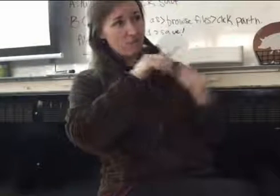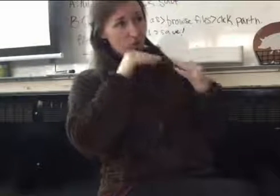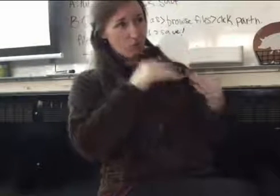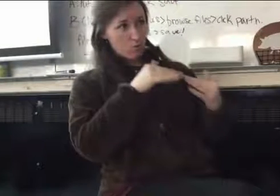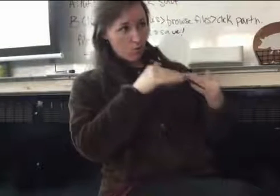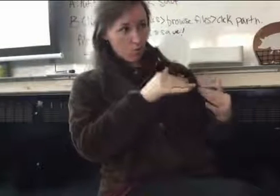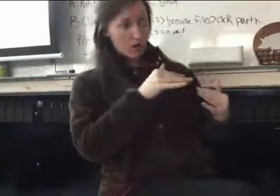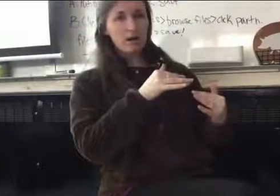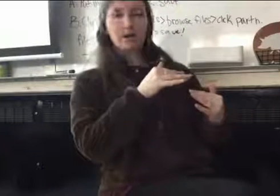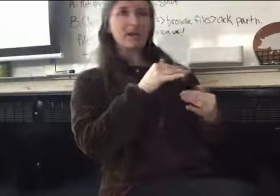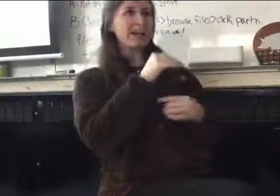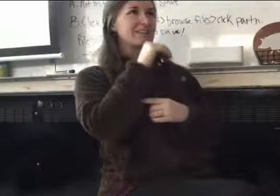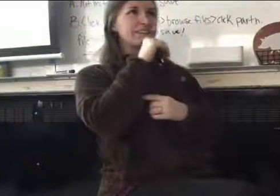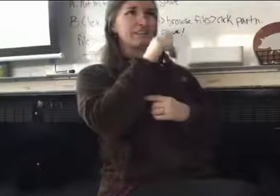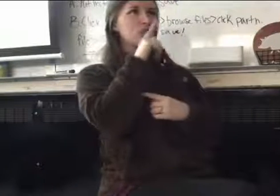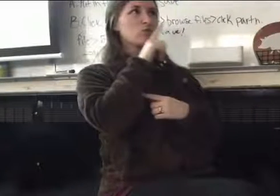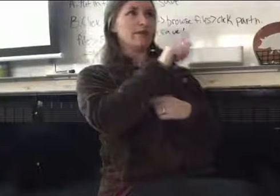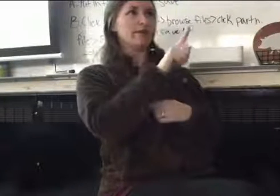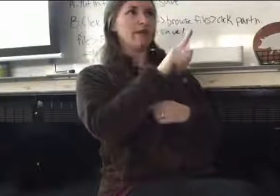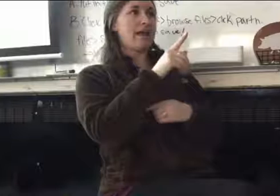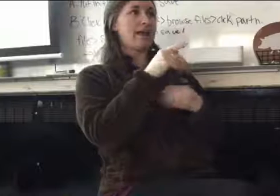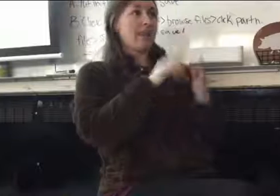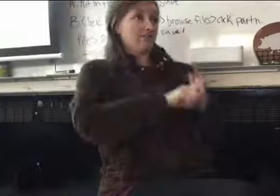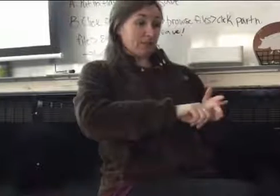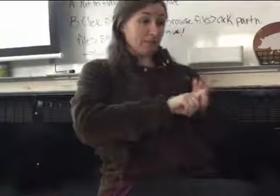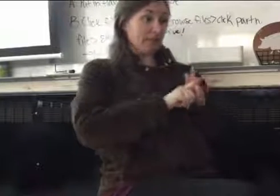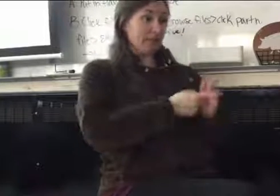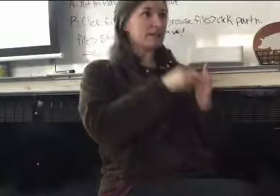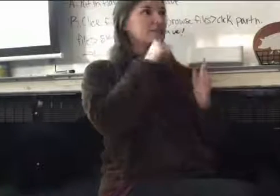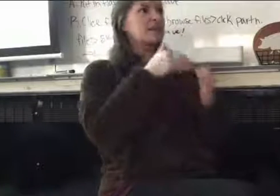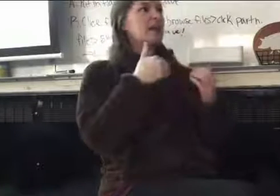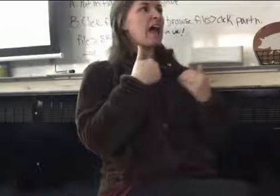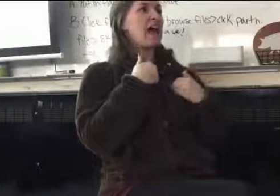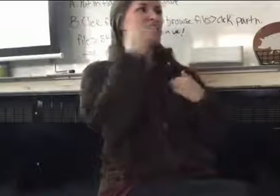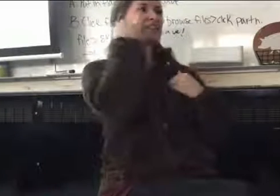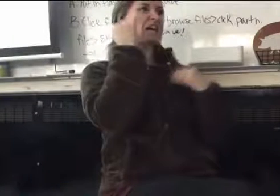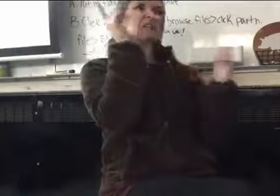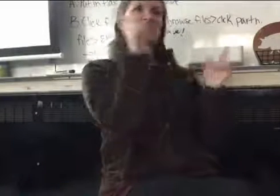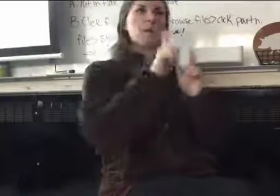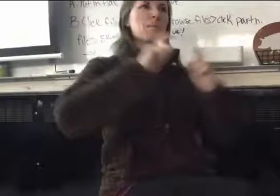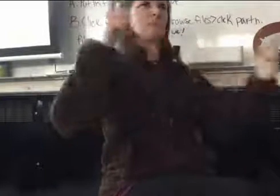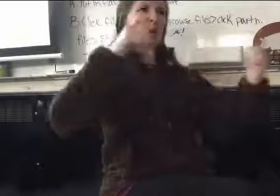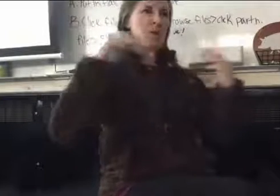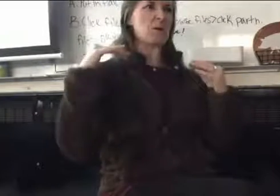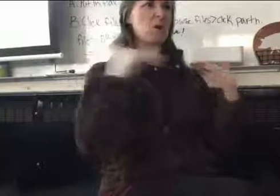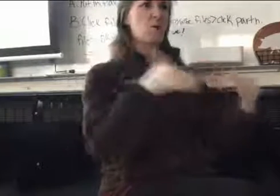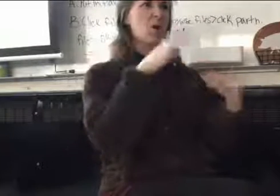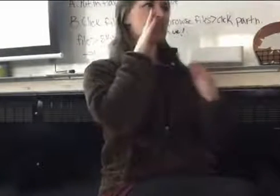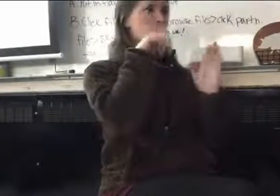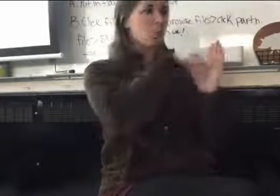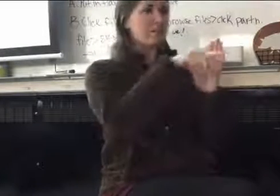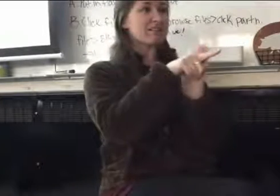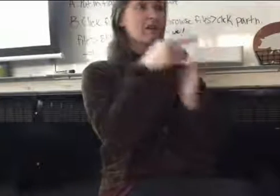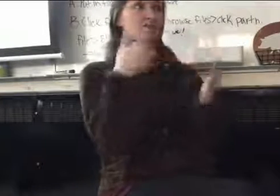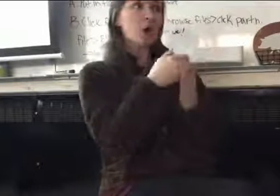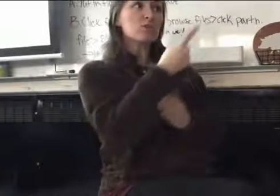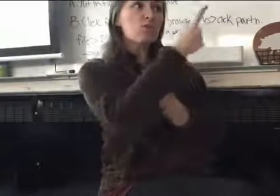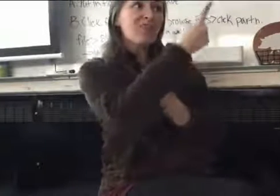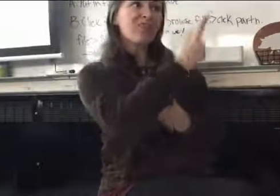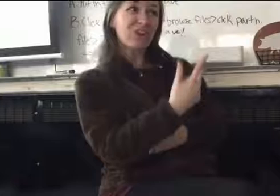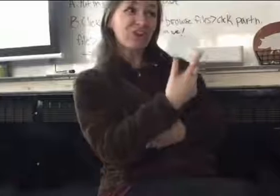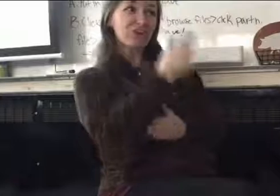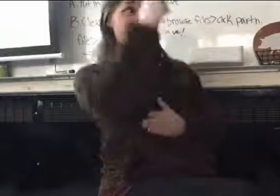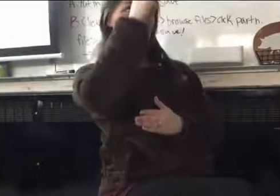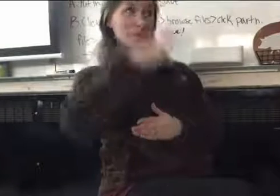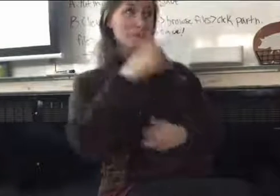not necessarily have, at the beginning, this idea of this big, giant war that was going to kill almost a third of the adult male